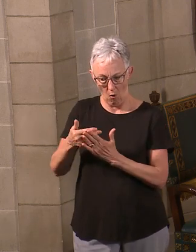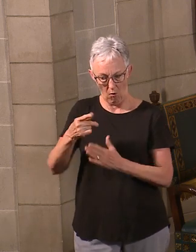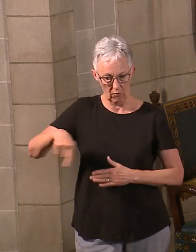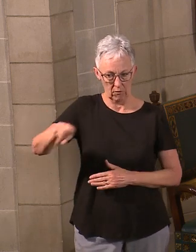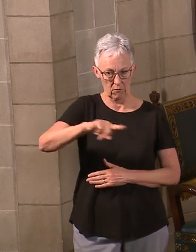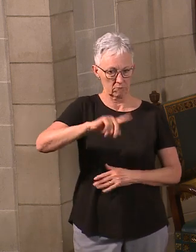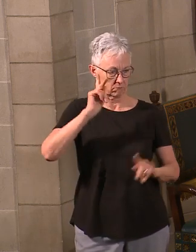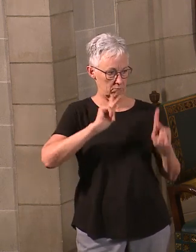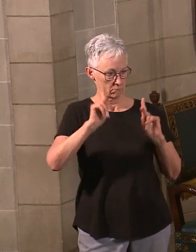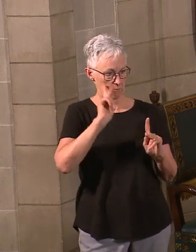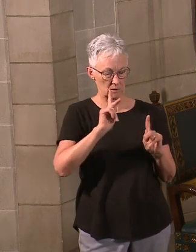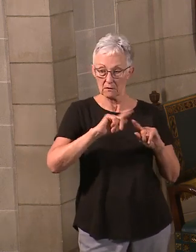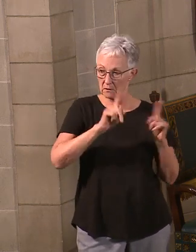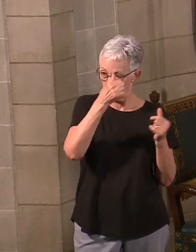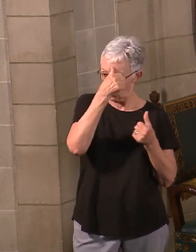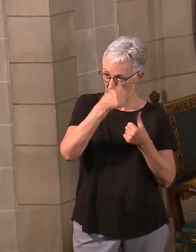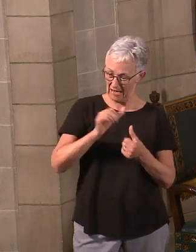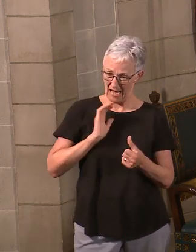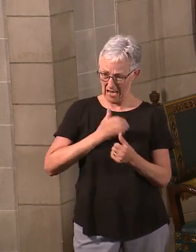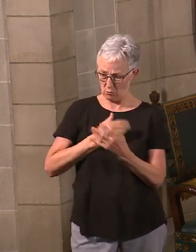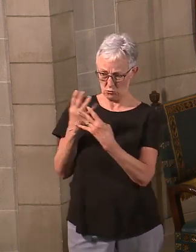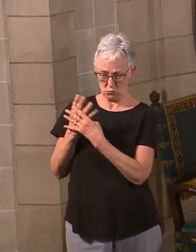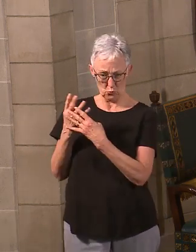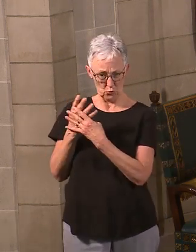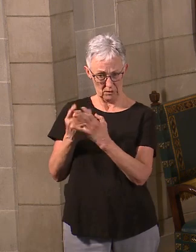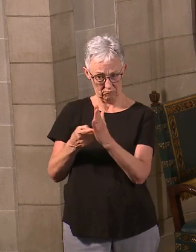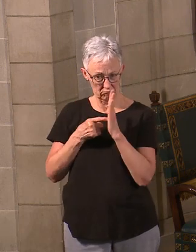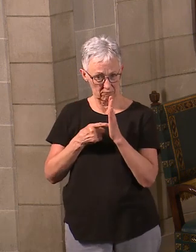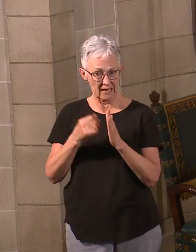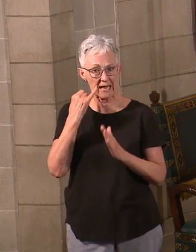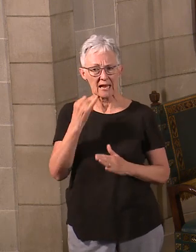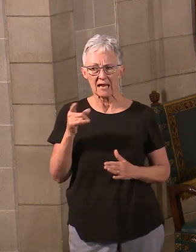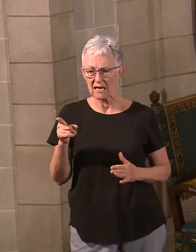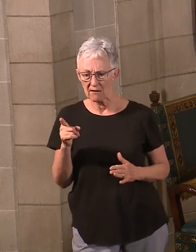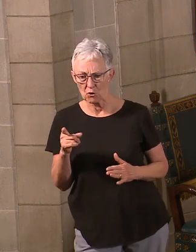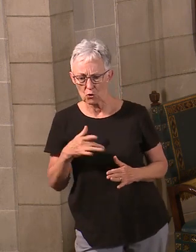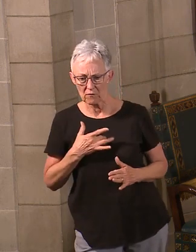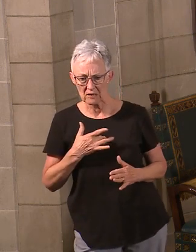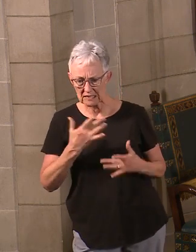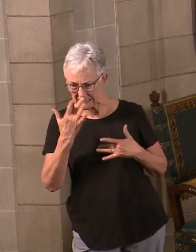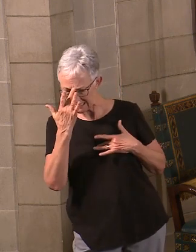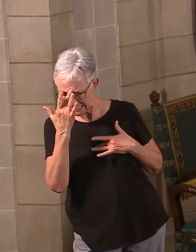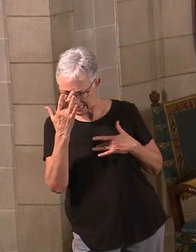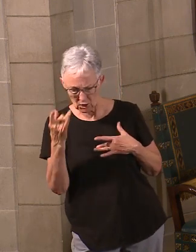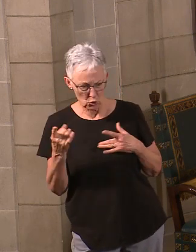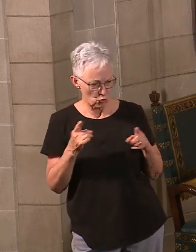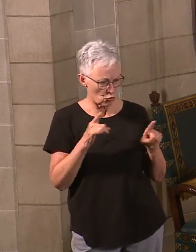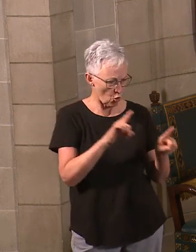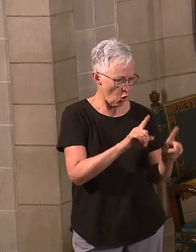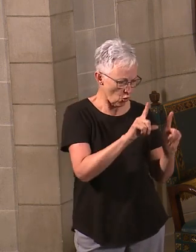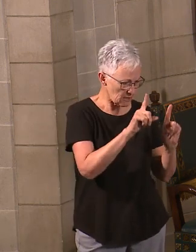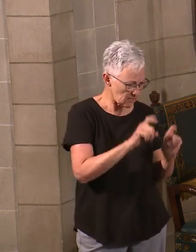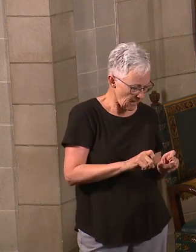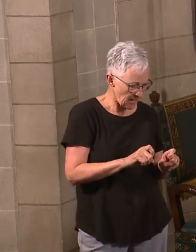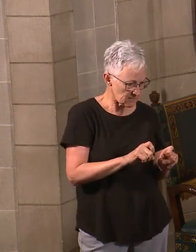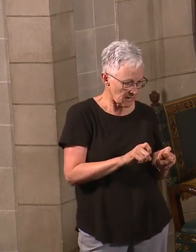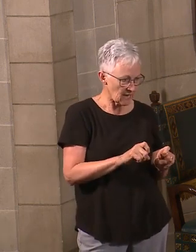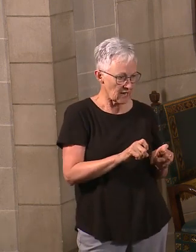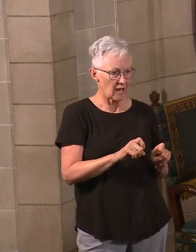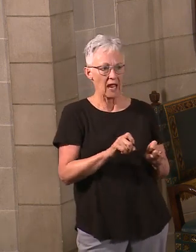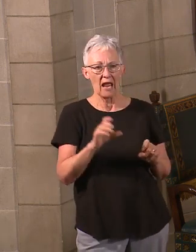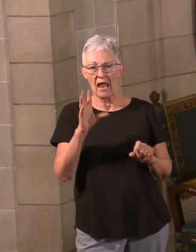start developing symptoms and you test negative for, say, flu, having that contact with somebody we know has got coronavirus makes